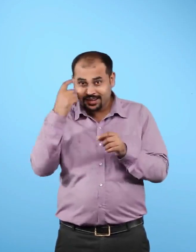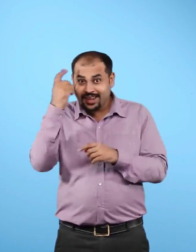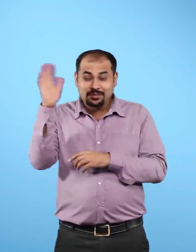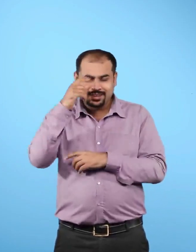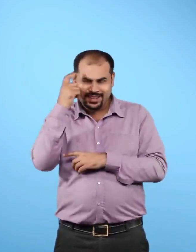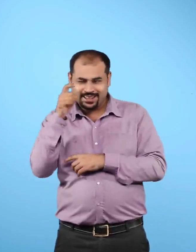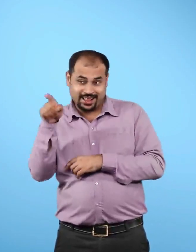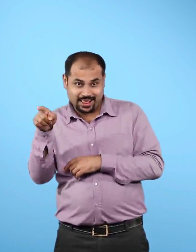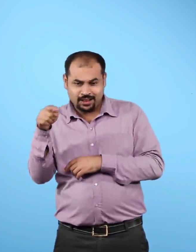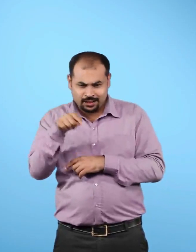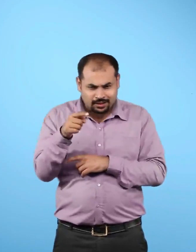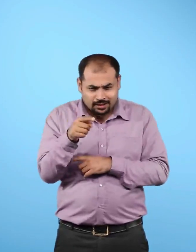How good is your guess?